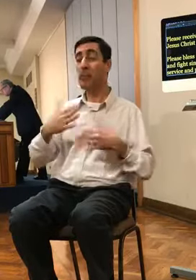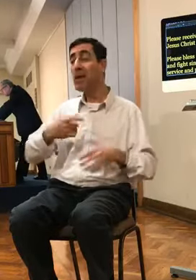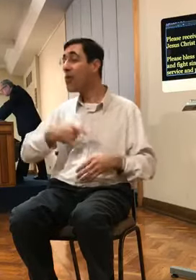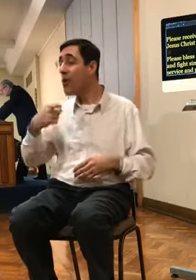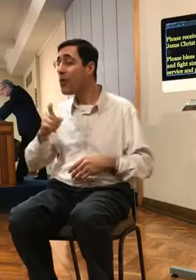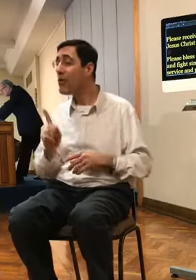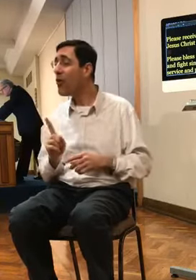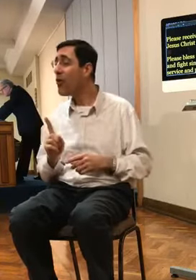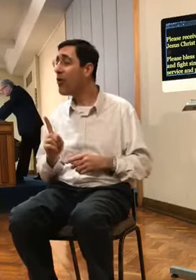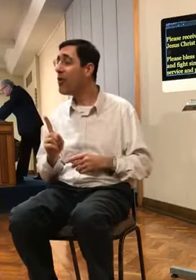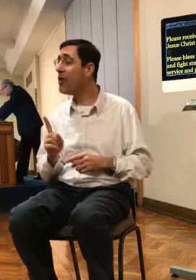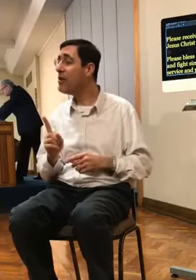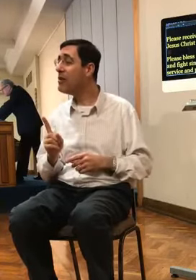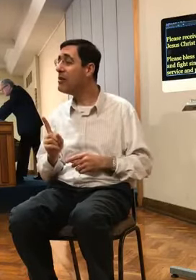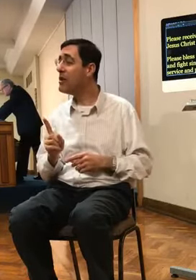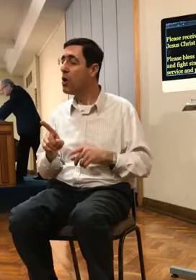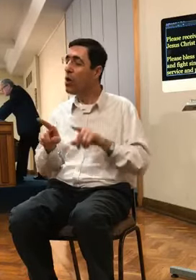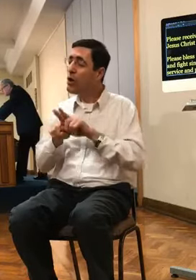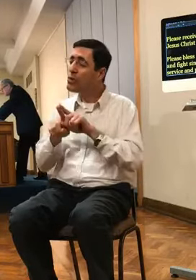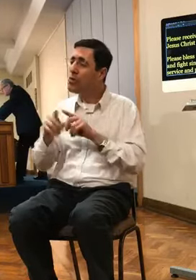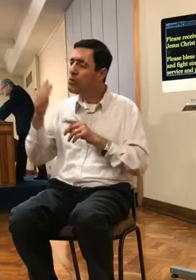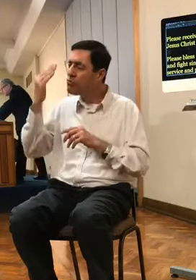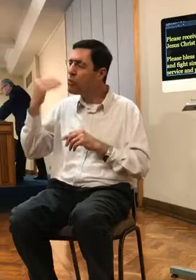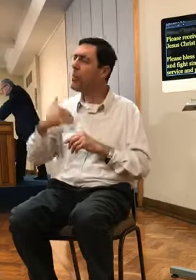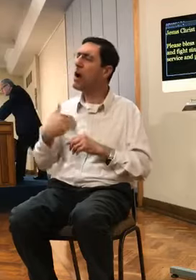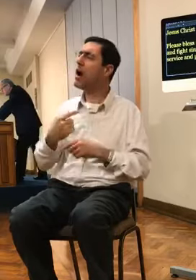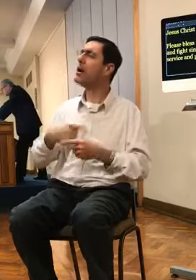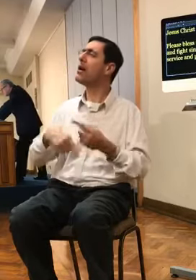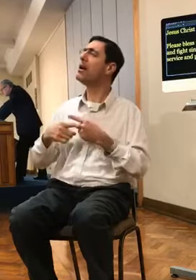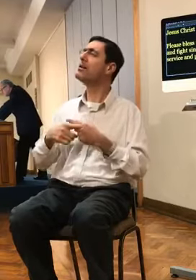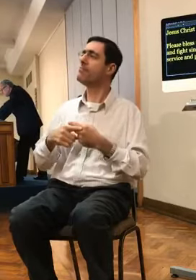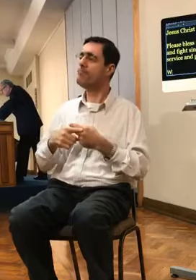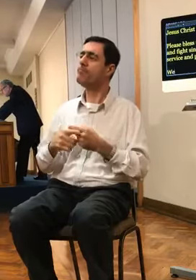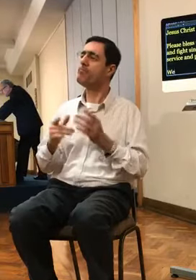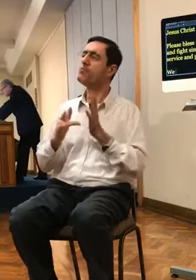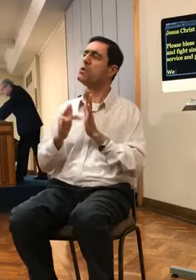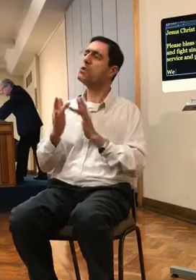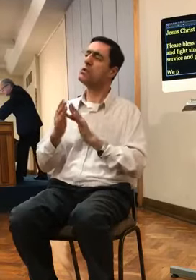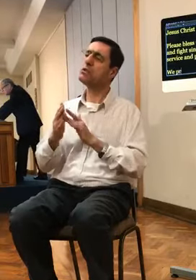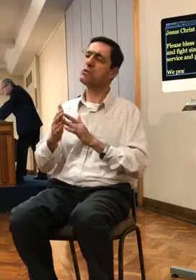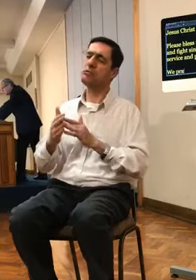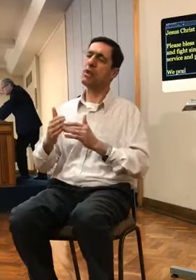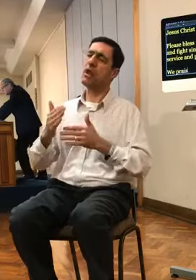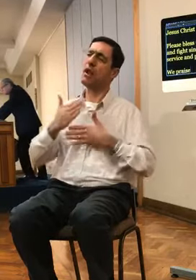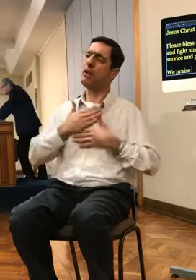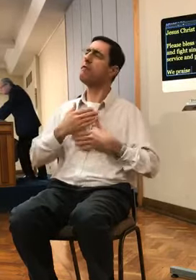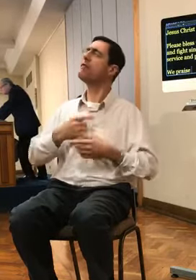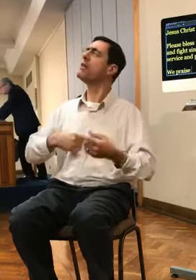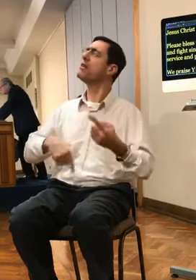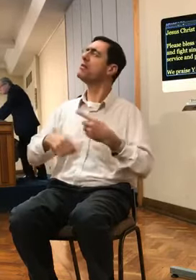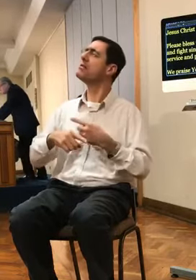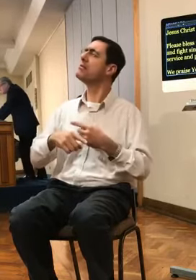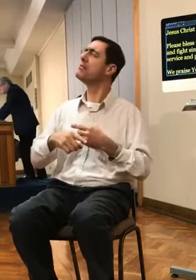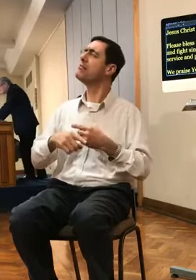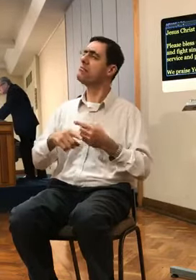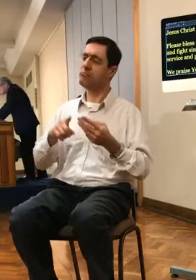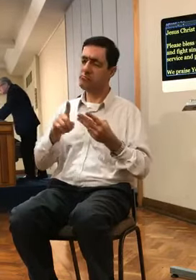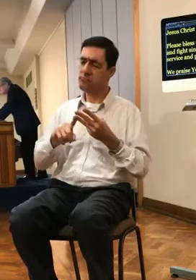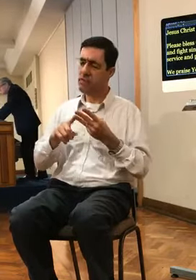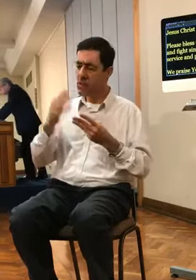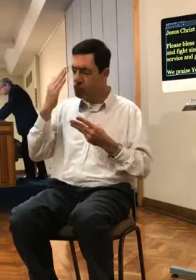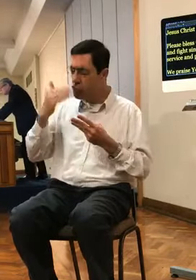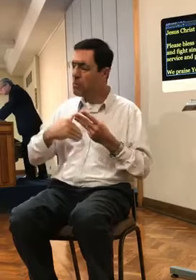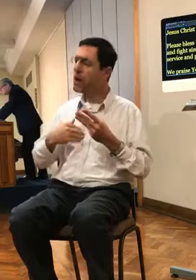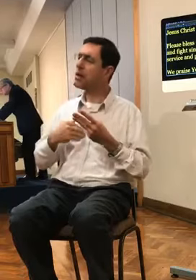the love of Christ and the fatherhood of our gracious God, and the indwelling of the Spirit, and our